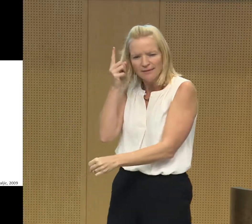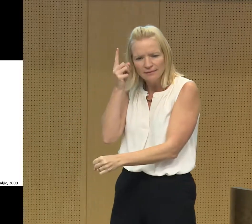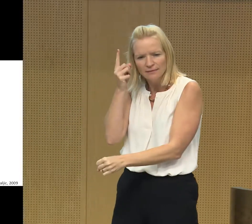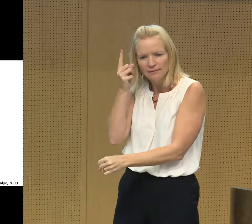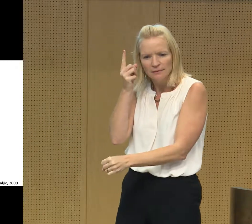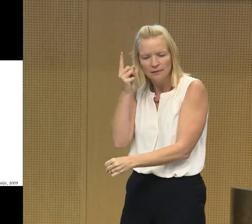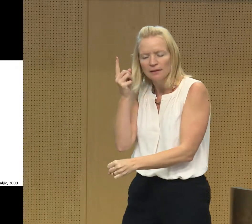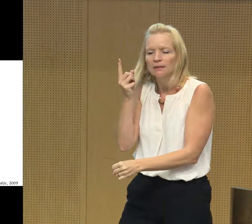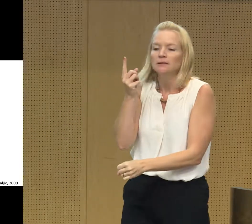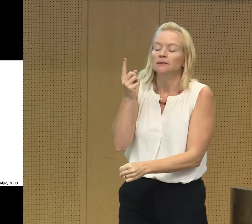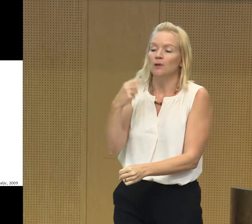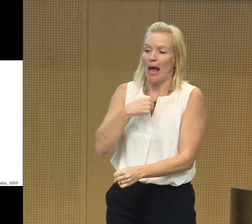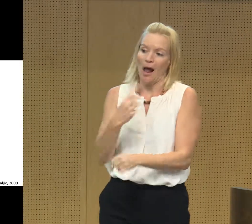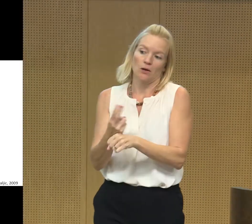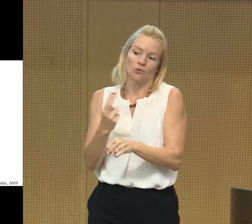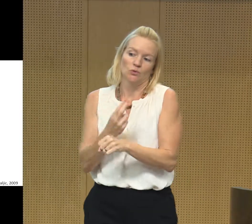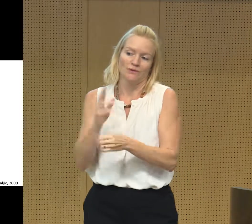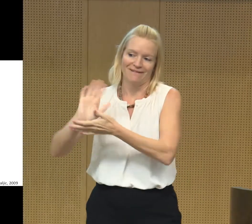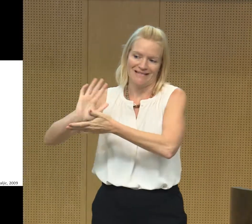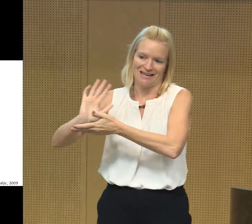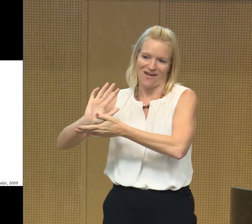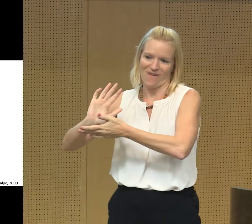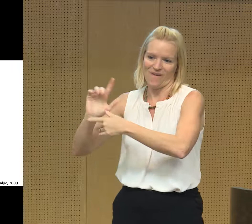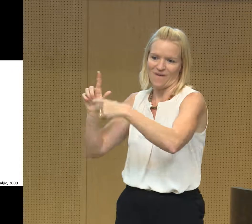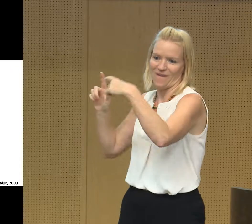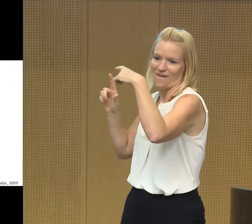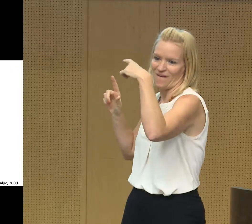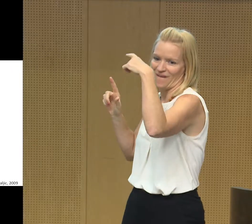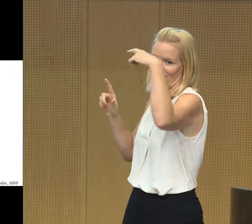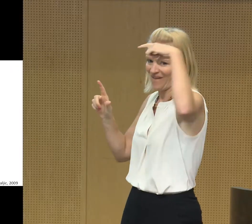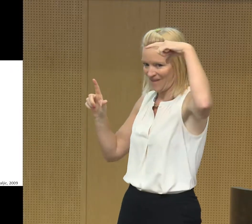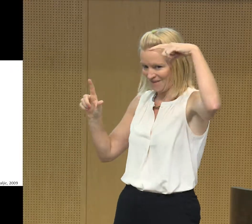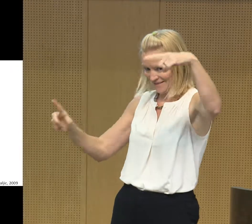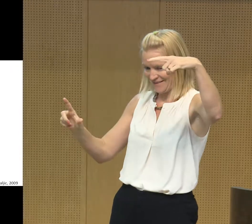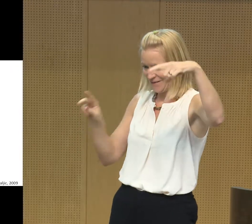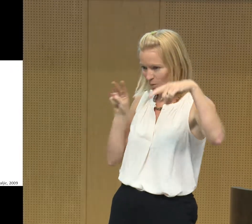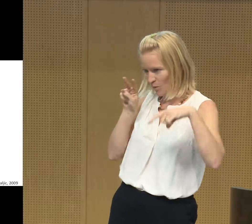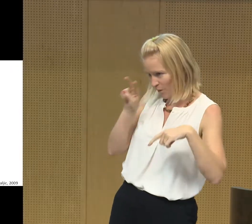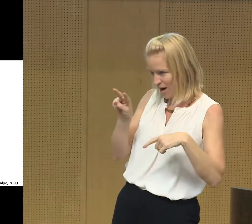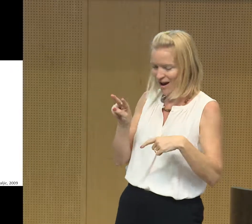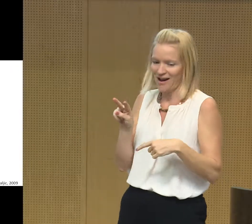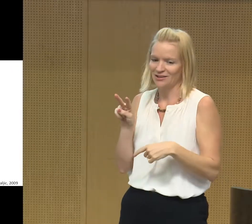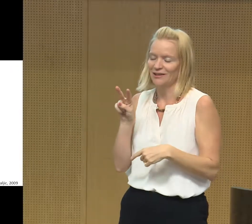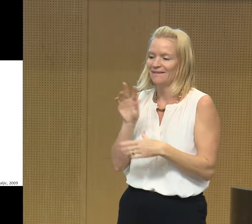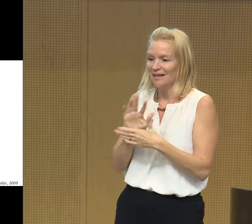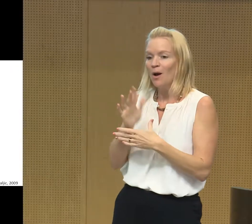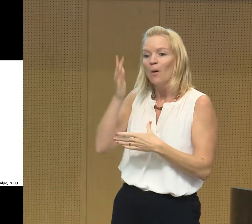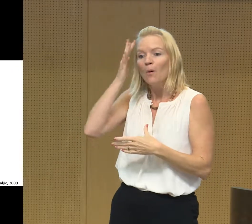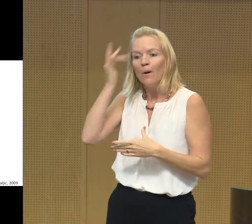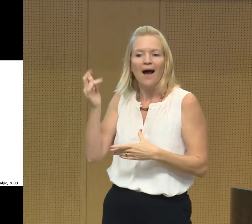place. But there's also that pressure to comprehend. So I use video,